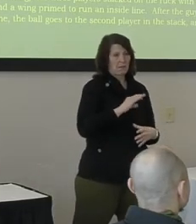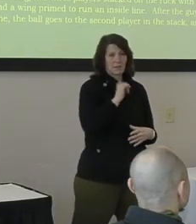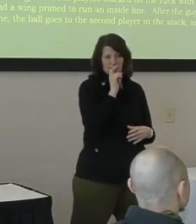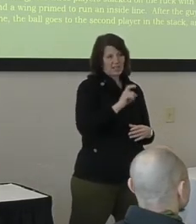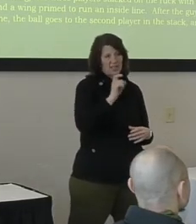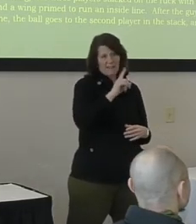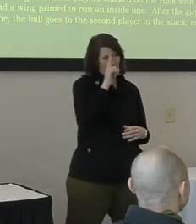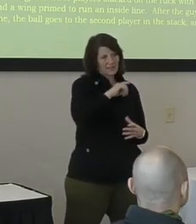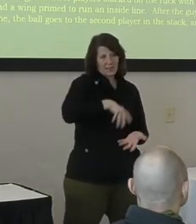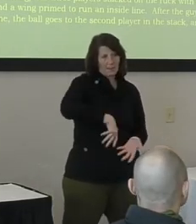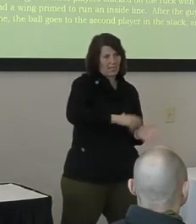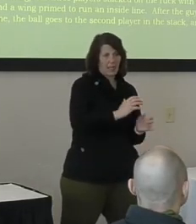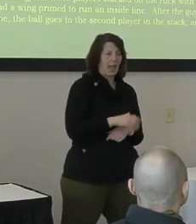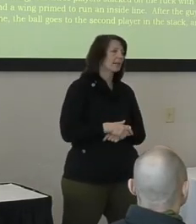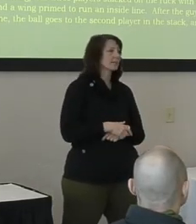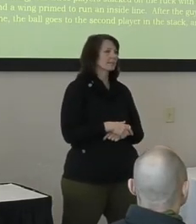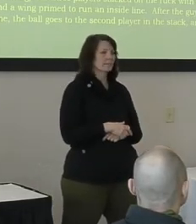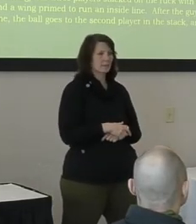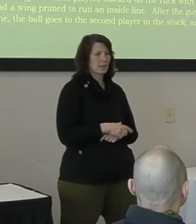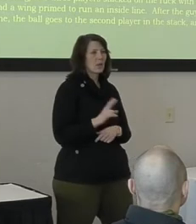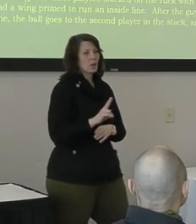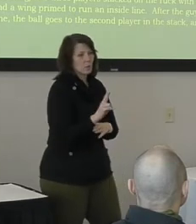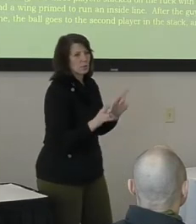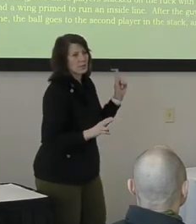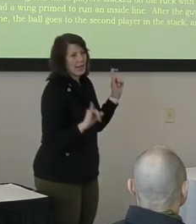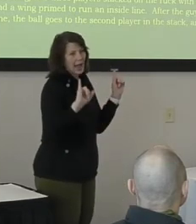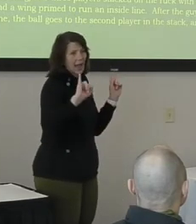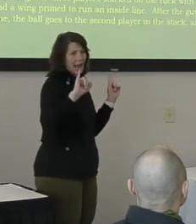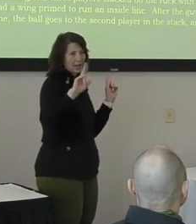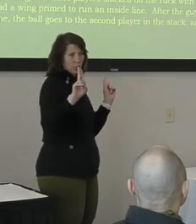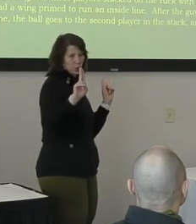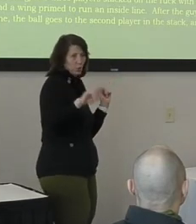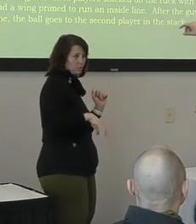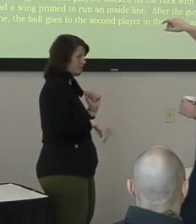be a double line. So we use this at IU.